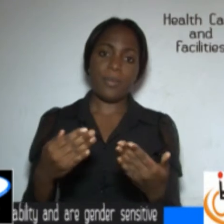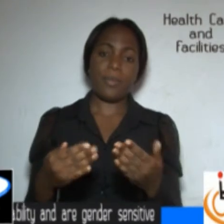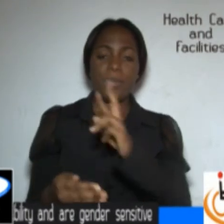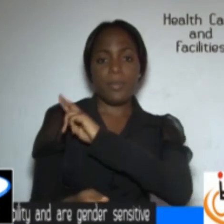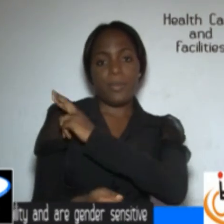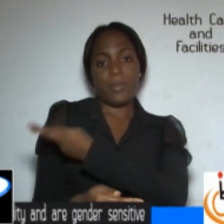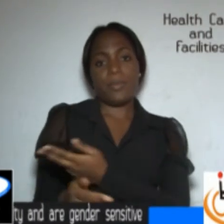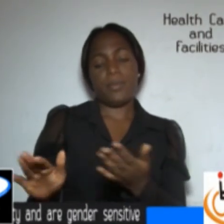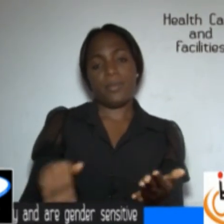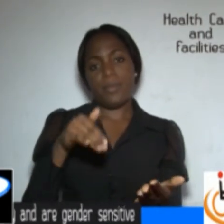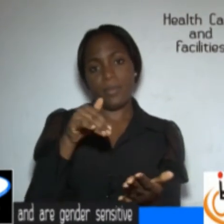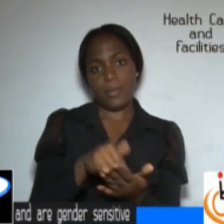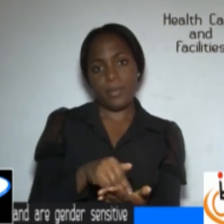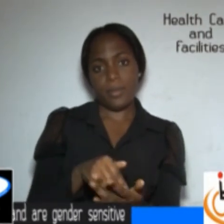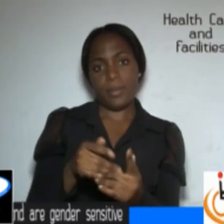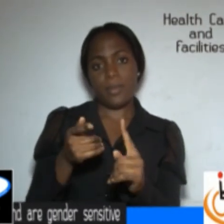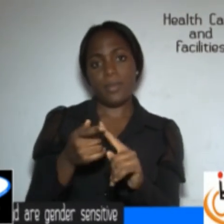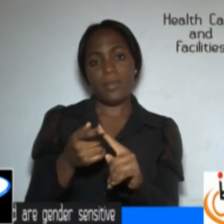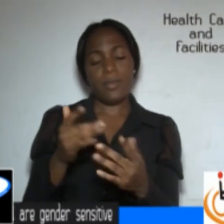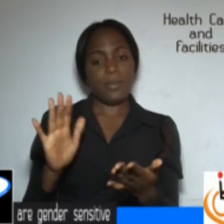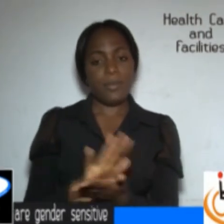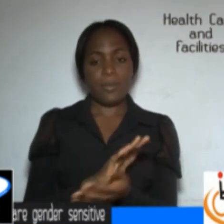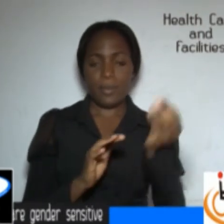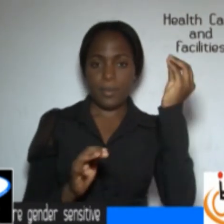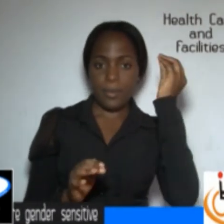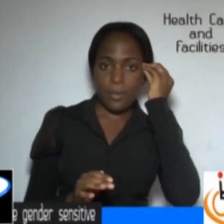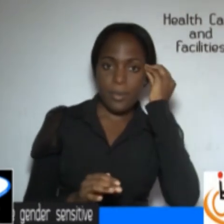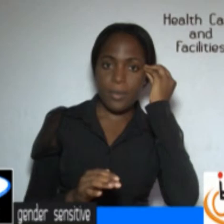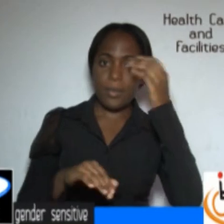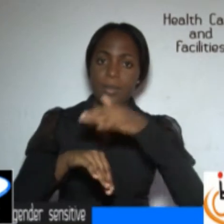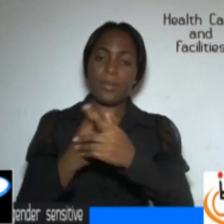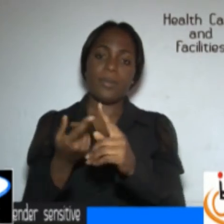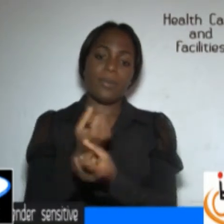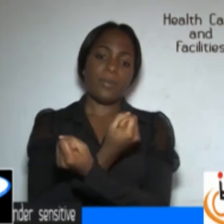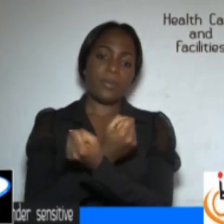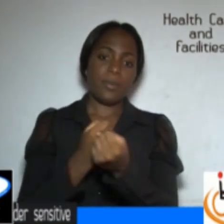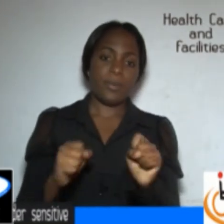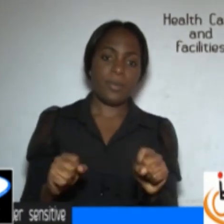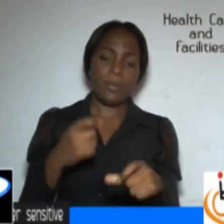to provide early diagnostic medical attention to mothers and